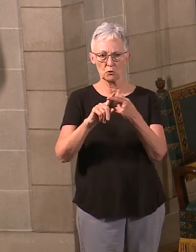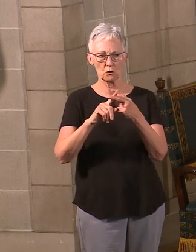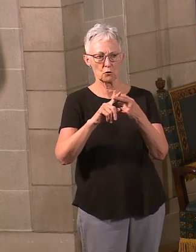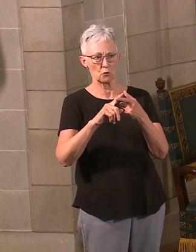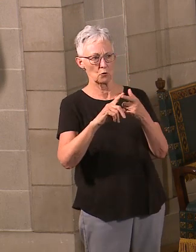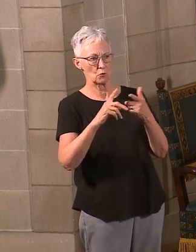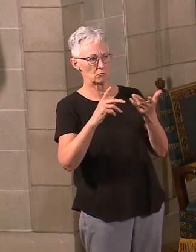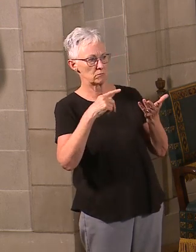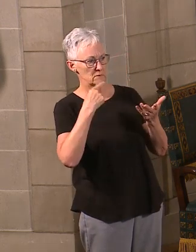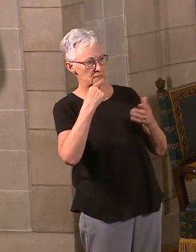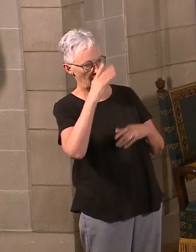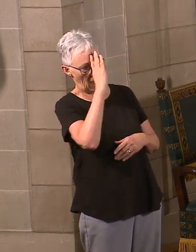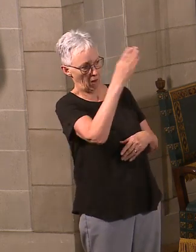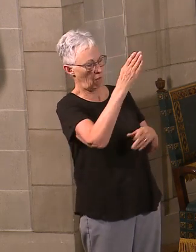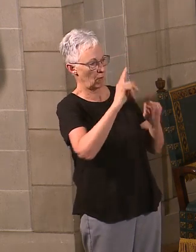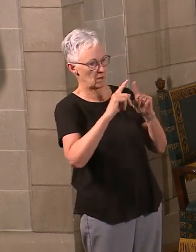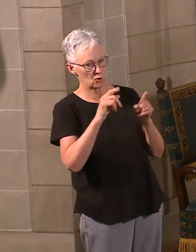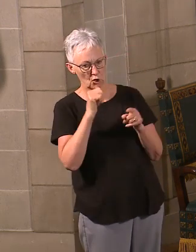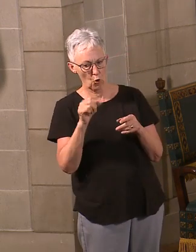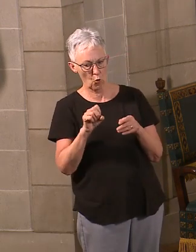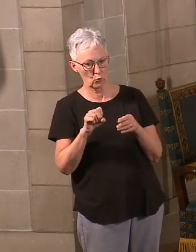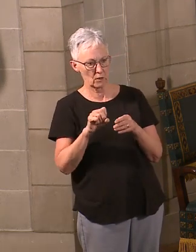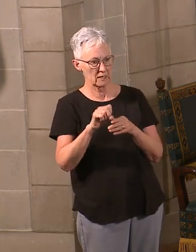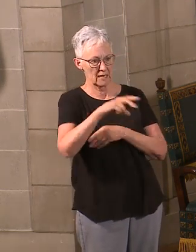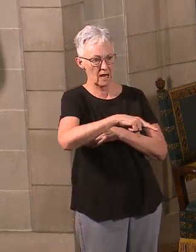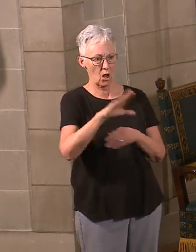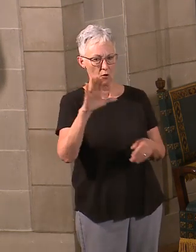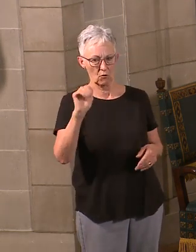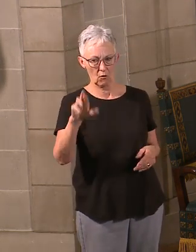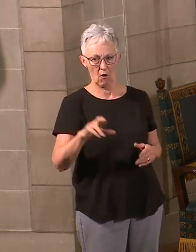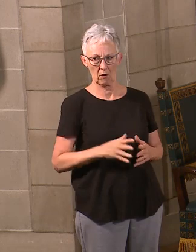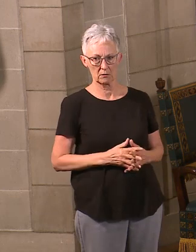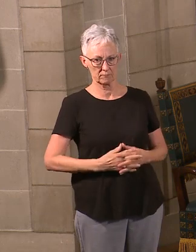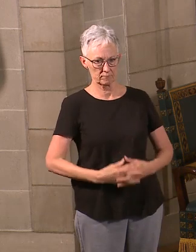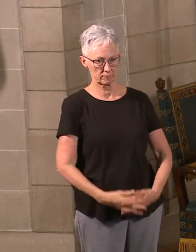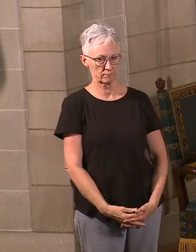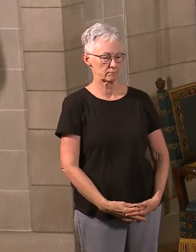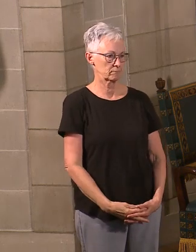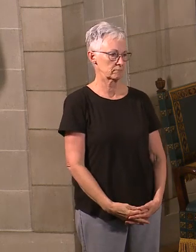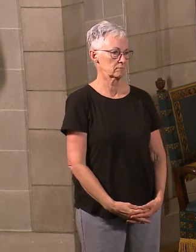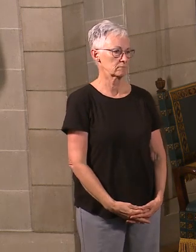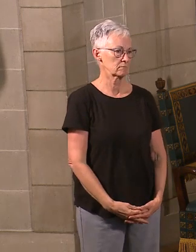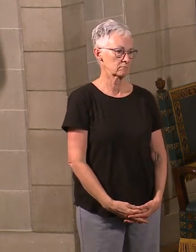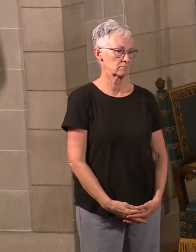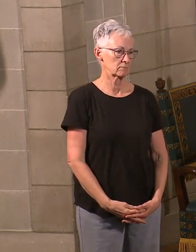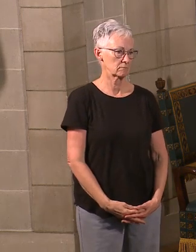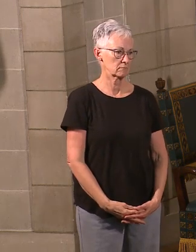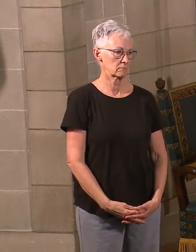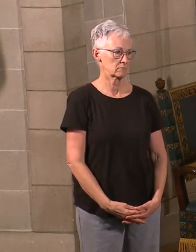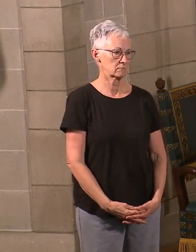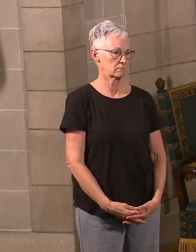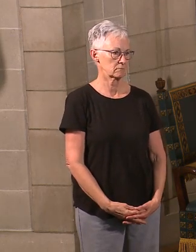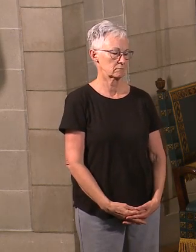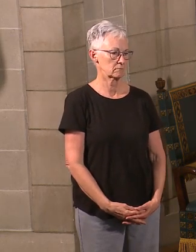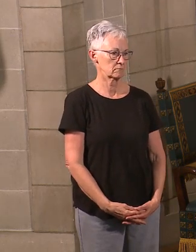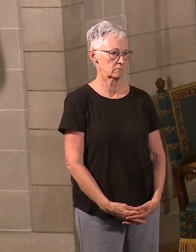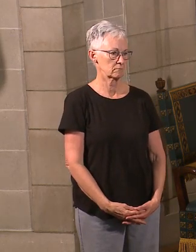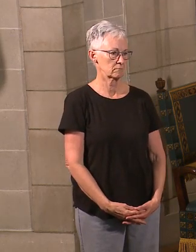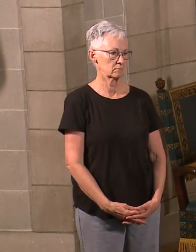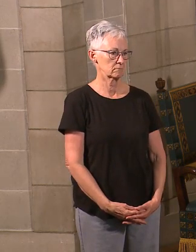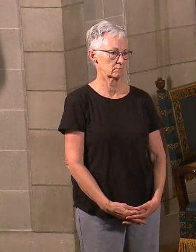Yeah. Okay. Did you have a question? No. Yeah, Paul. You talked about the masks that have been purchased